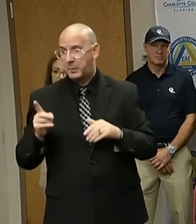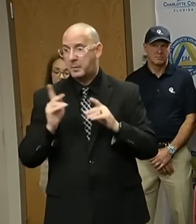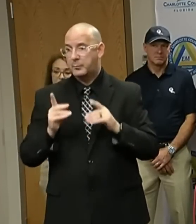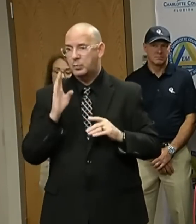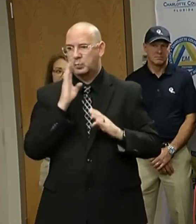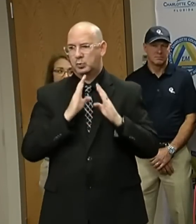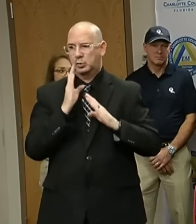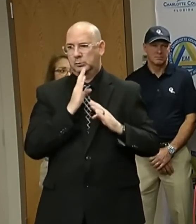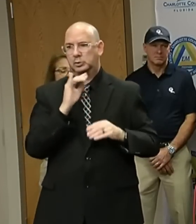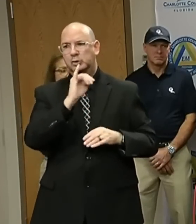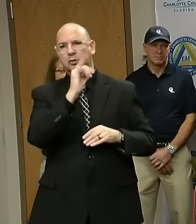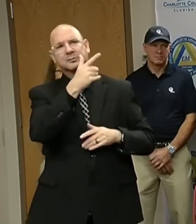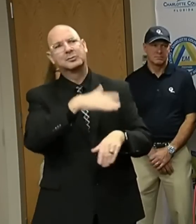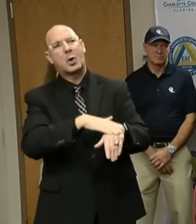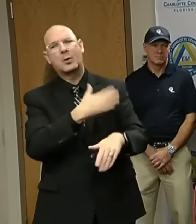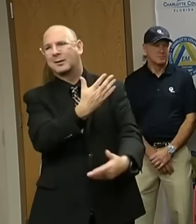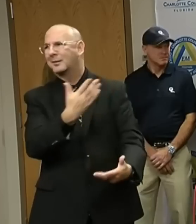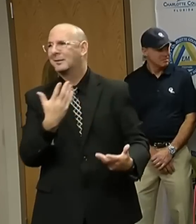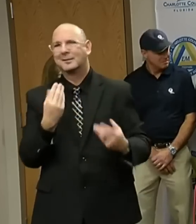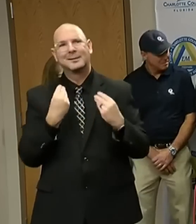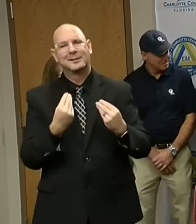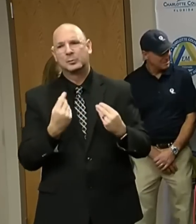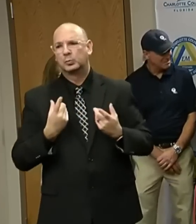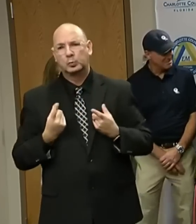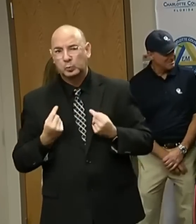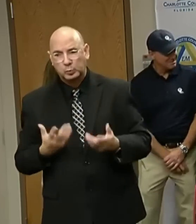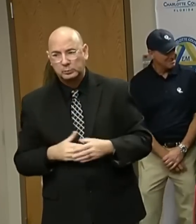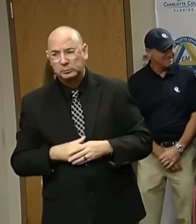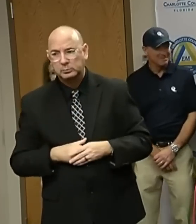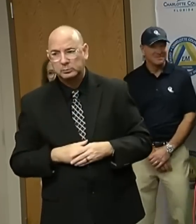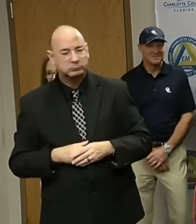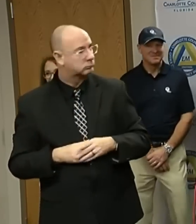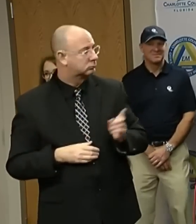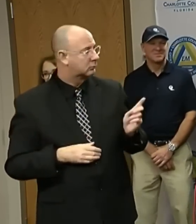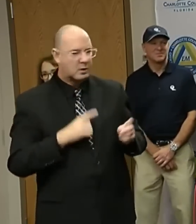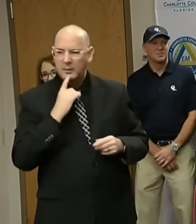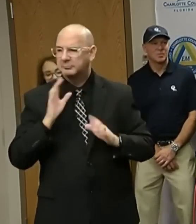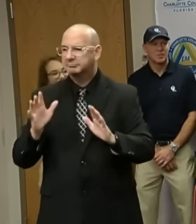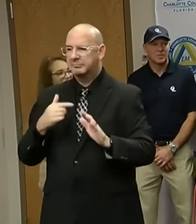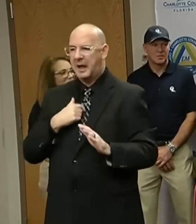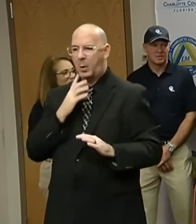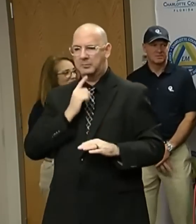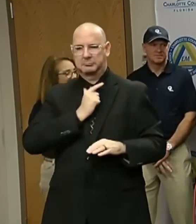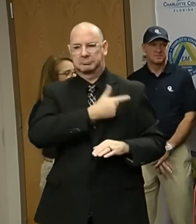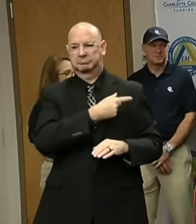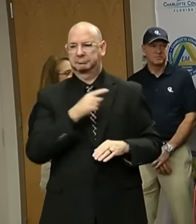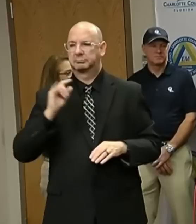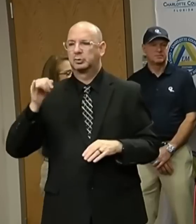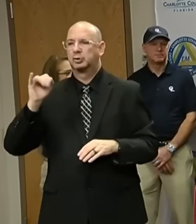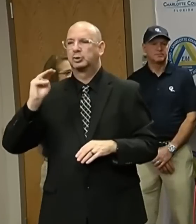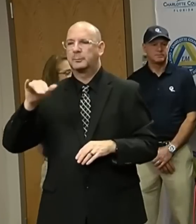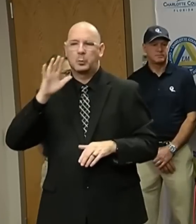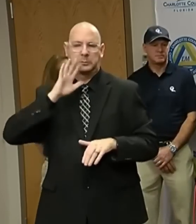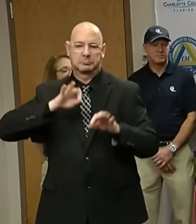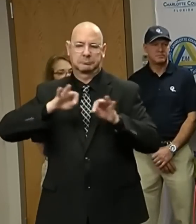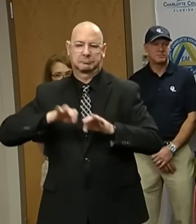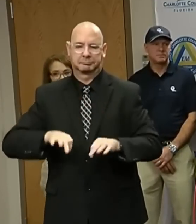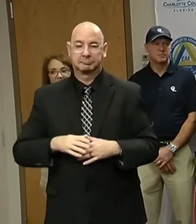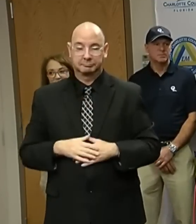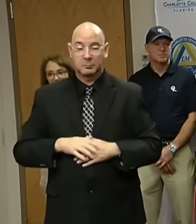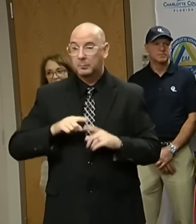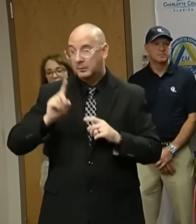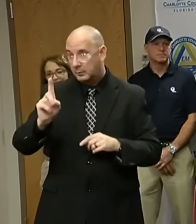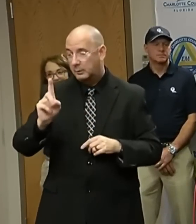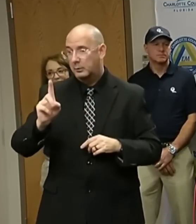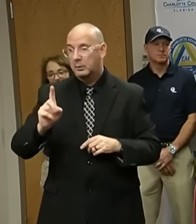acting fast enough? Well, Jimmy, where's Jimmy at? Yeah, so, and I'll let him say, but part of the disaster recovery are these insurance